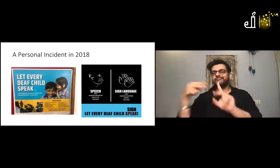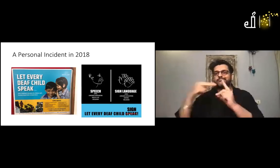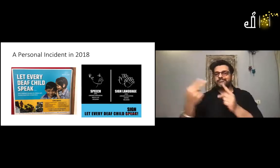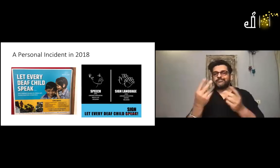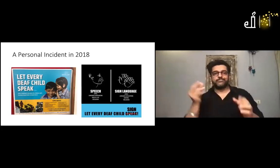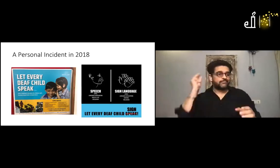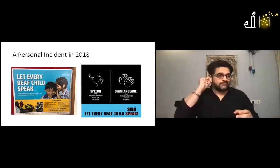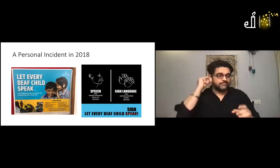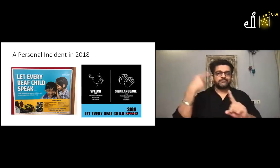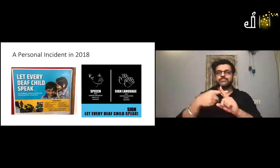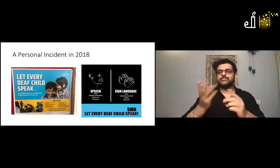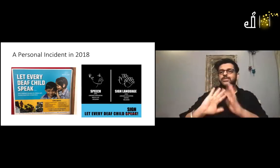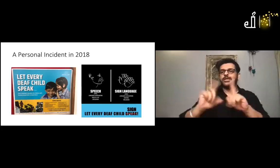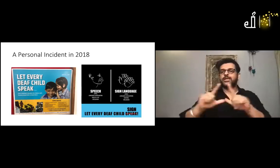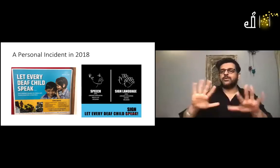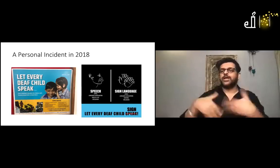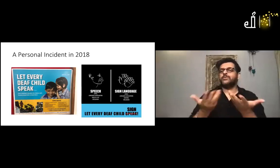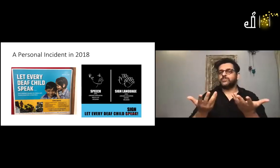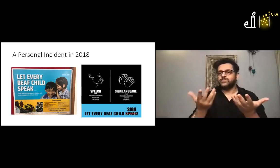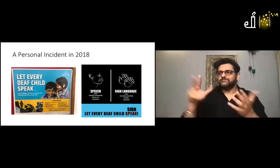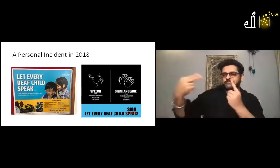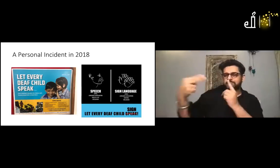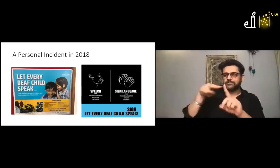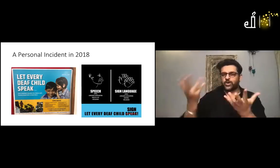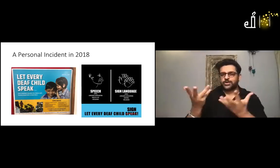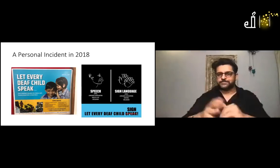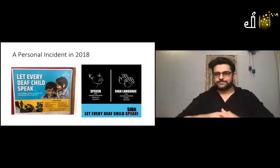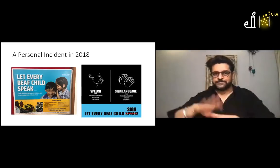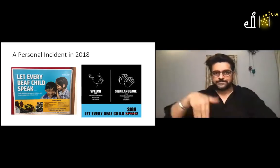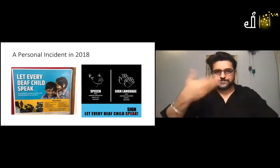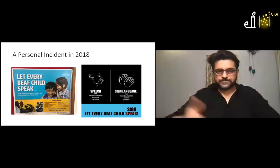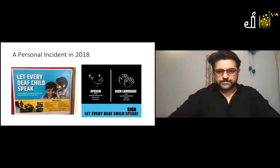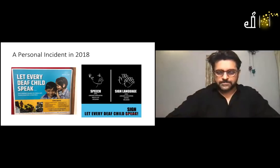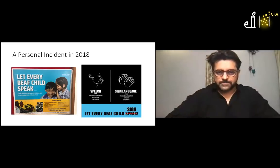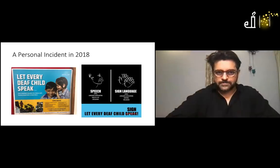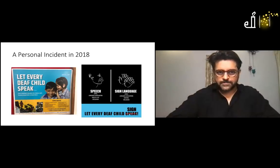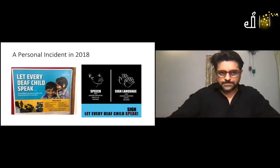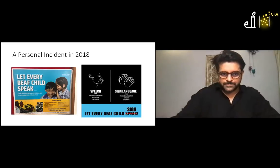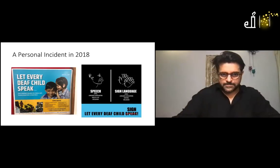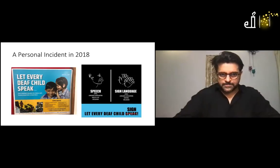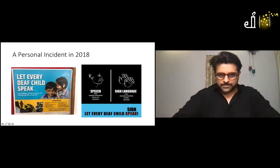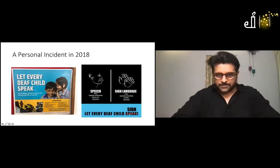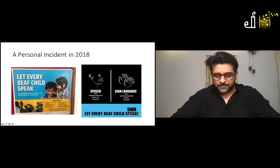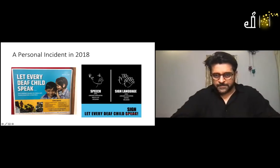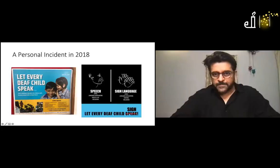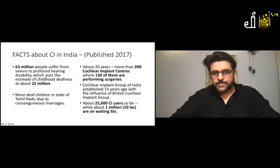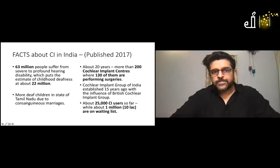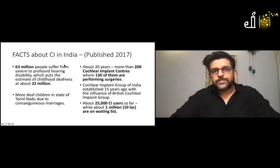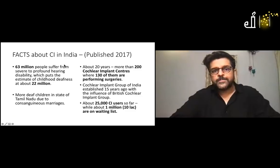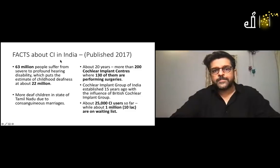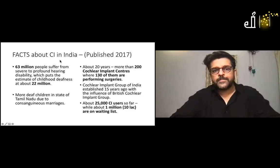maybe we can have a discussion and a perspective of pros and cons of both, and what's the perspective like. Next slide,